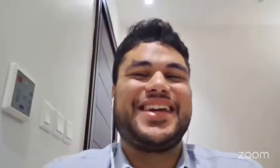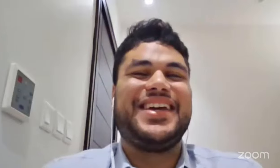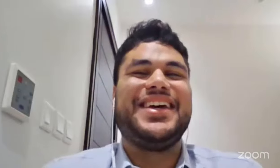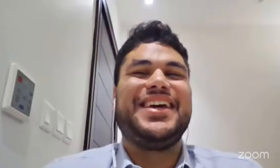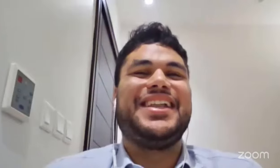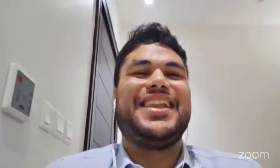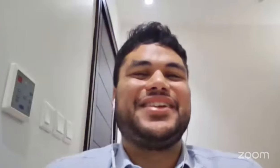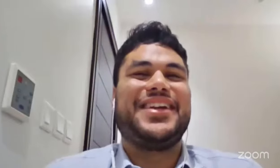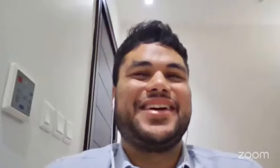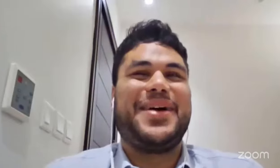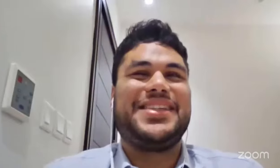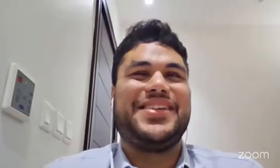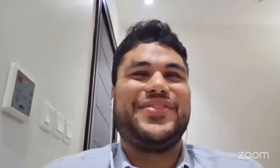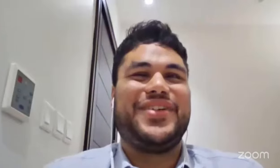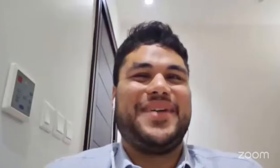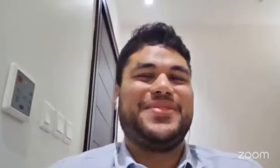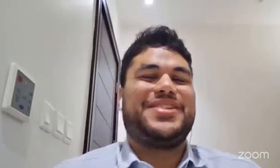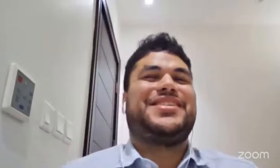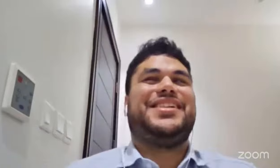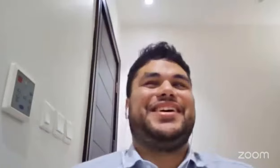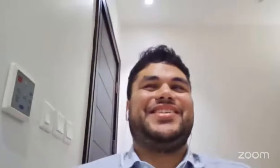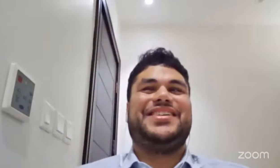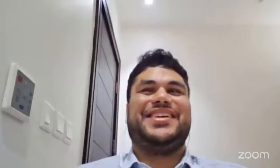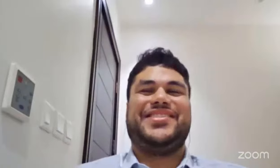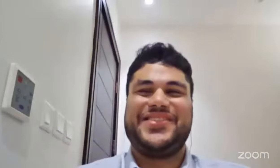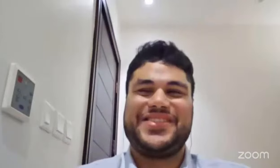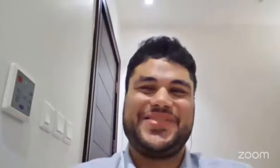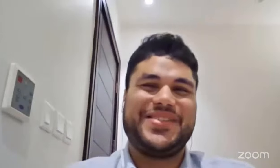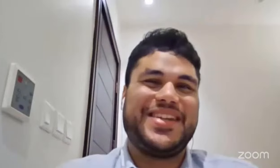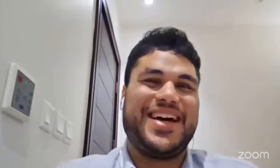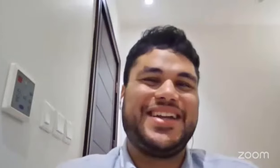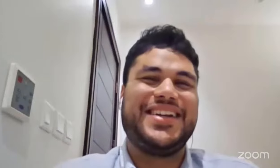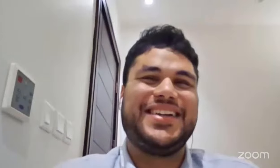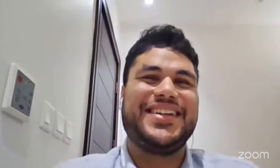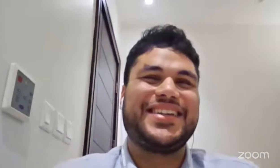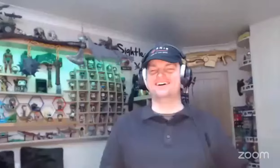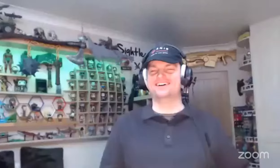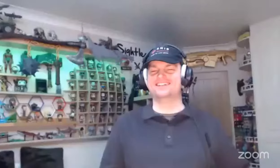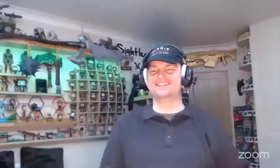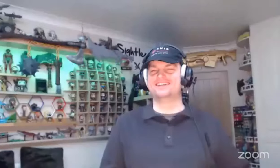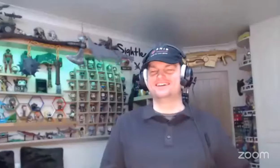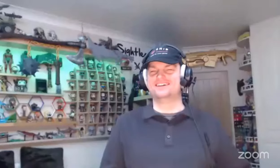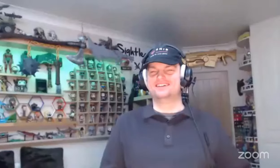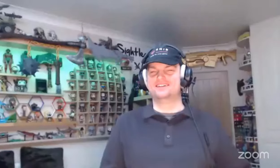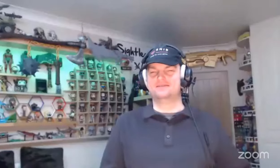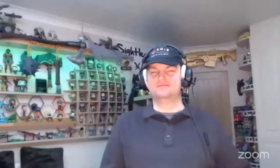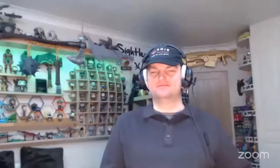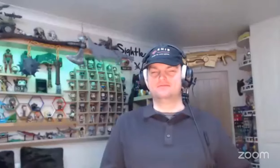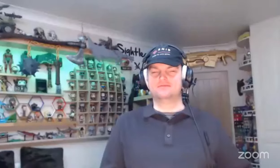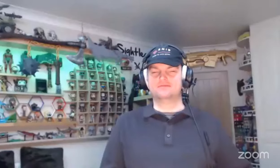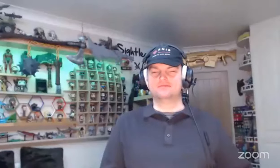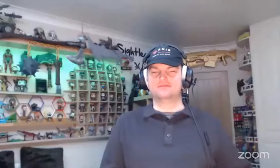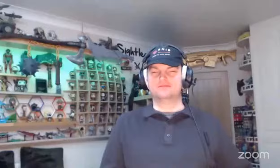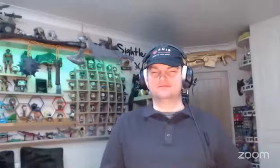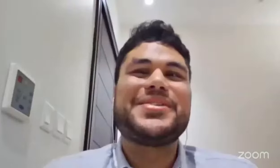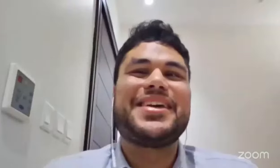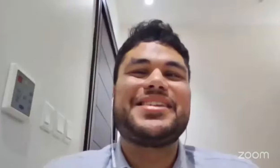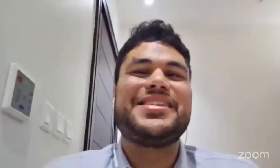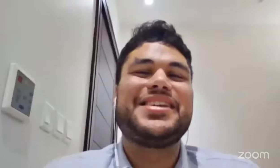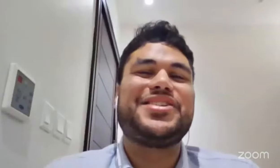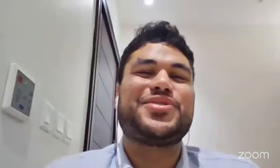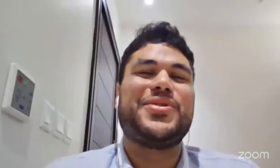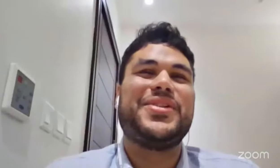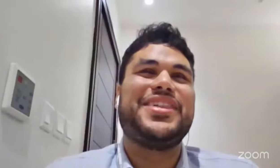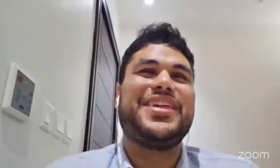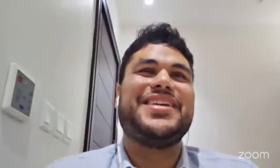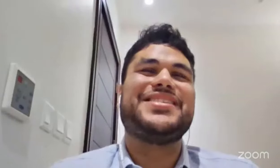I think it was like 11 gigabytes of RAM just to load, and it was not. And I think people didn't even believe that you were blind. Oh yeah, They no, figured you someone were was like,